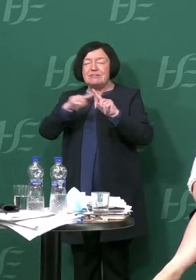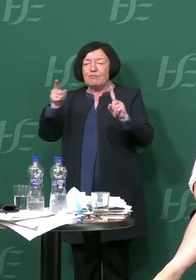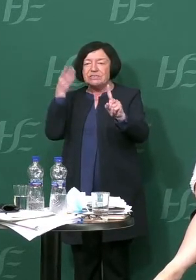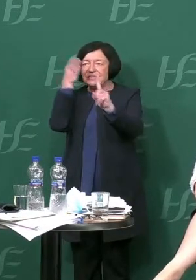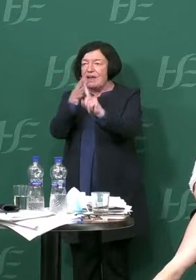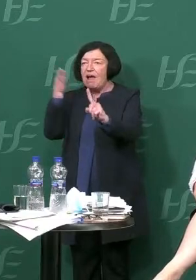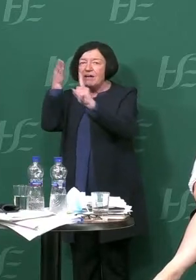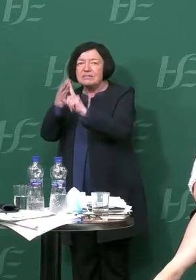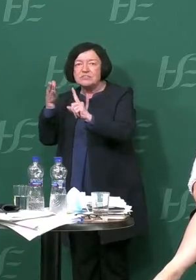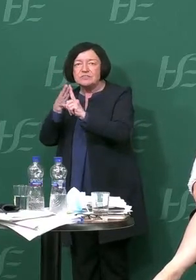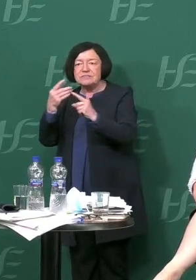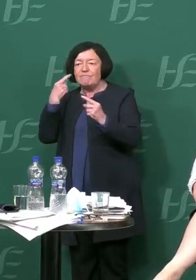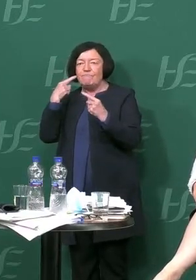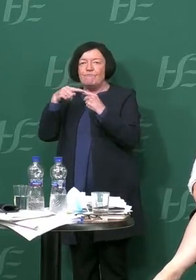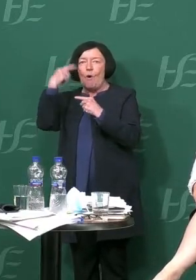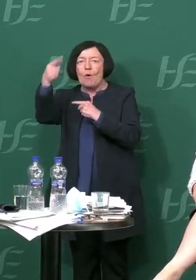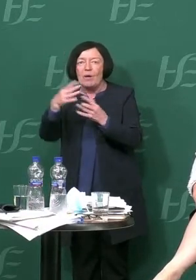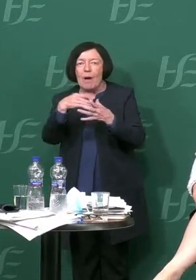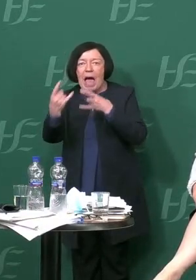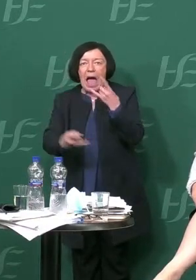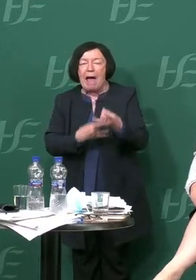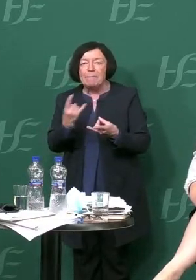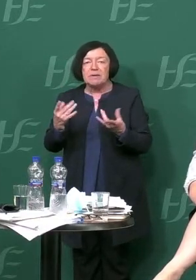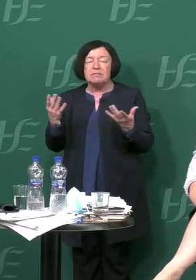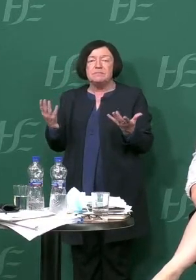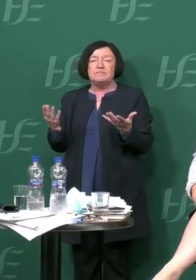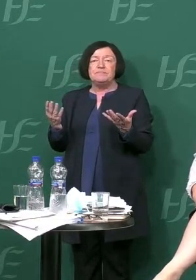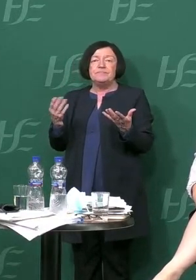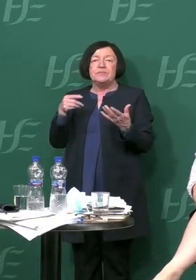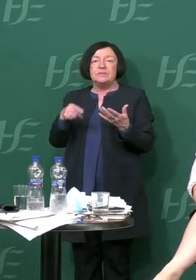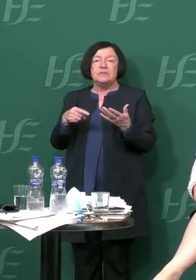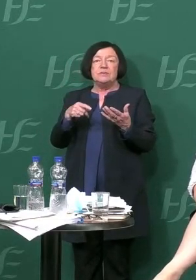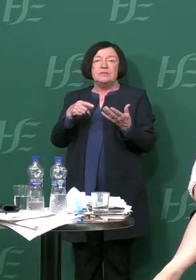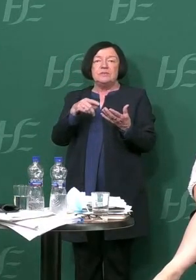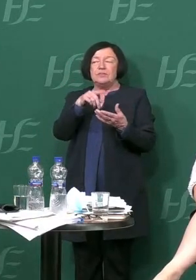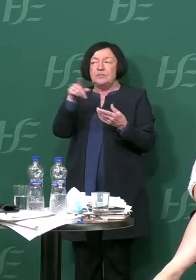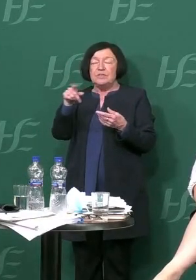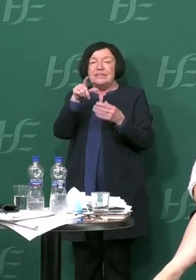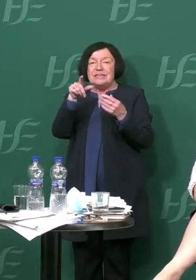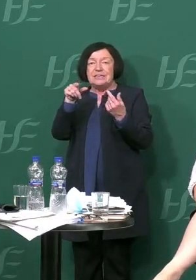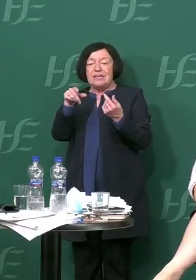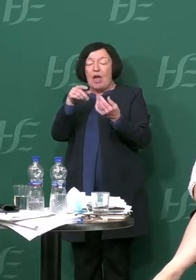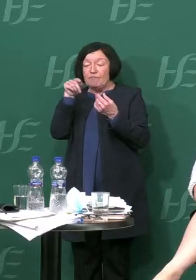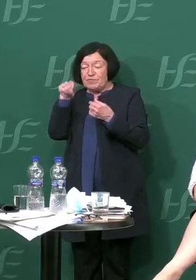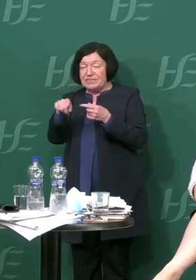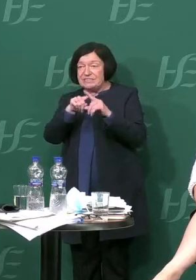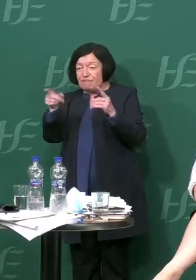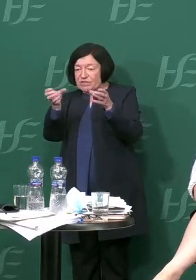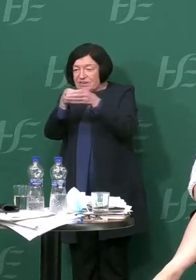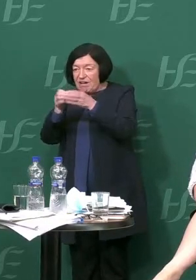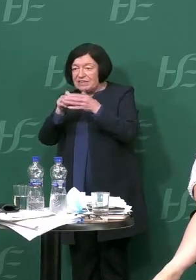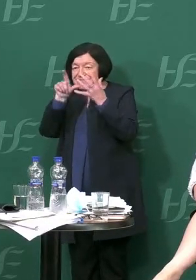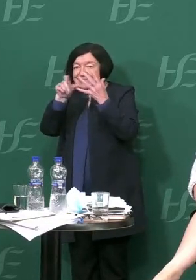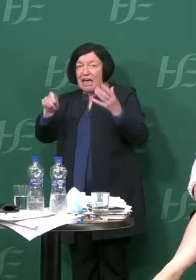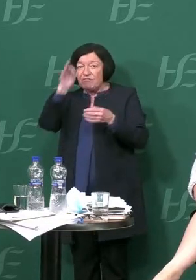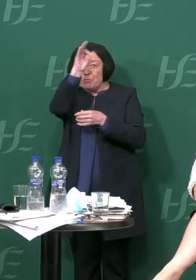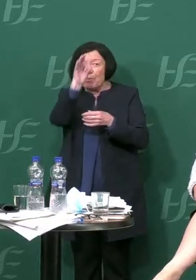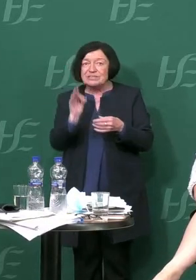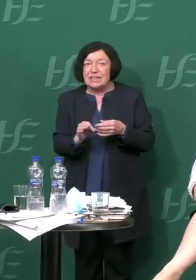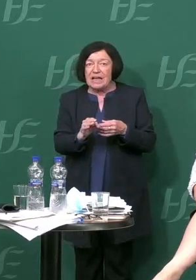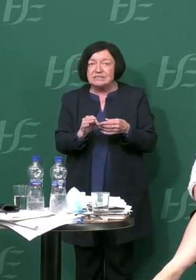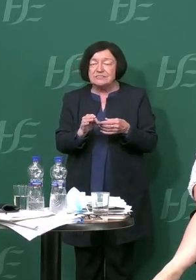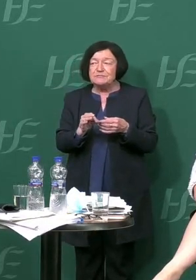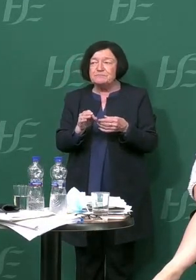targets or forecasts put out there, whether it's the EU target to get 70% of the population adult population